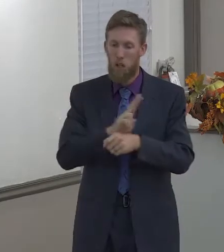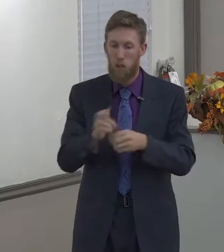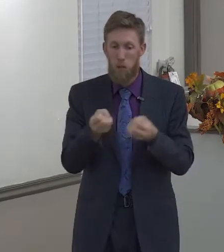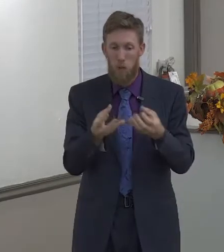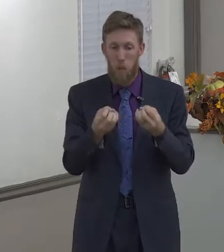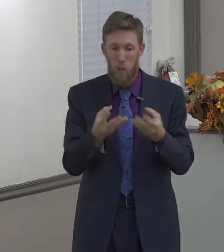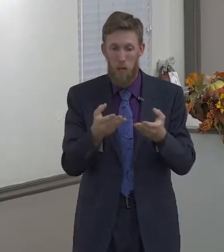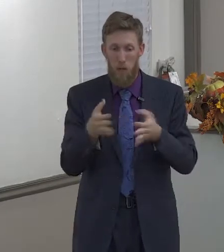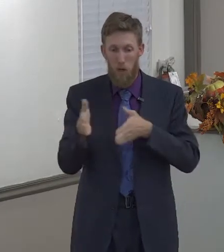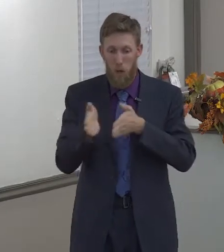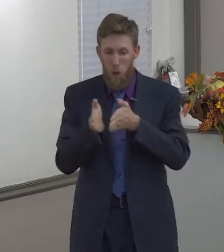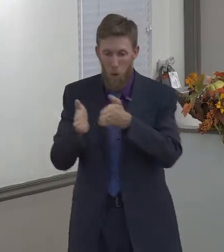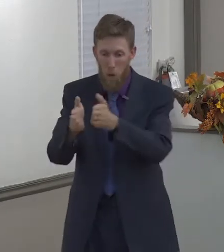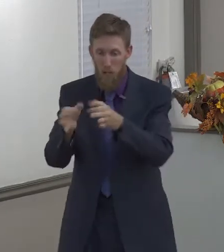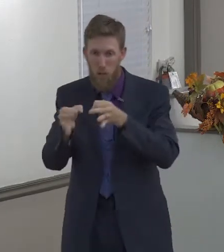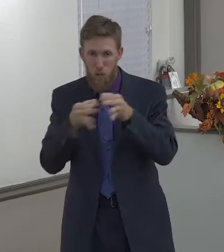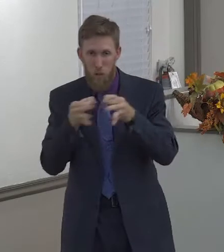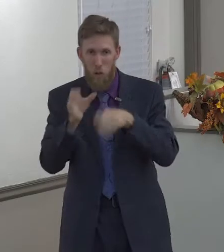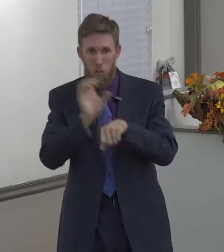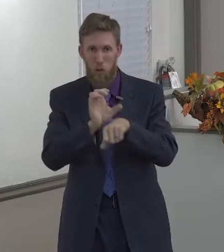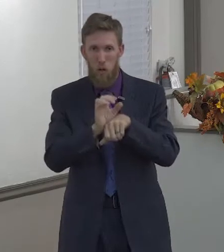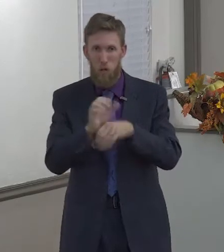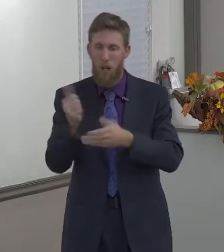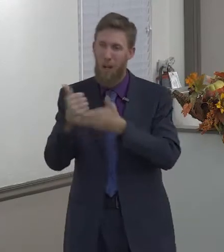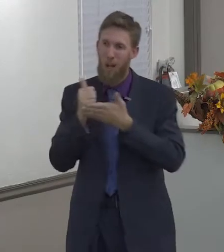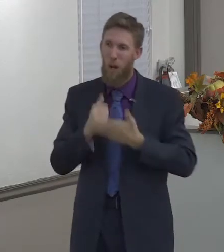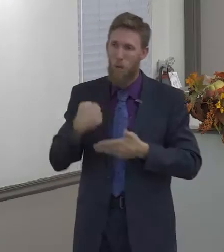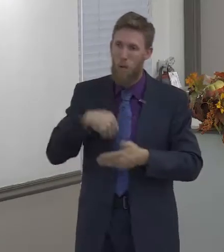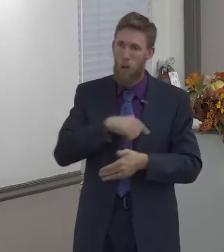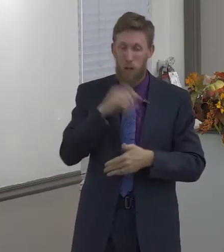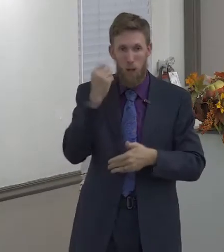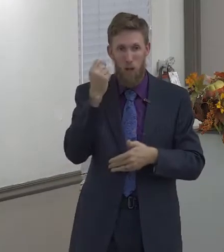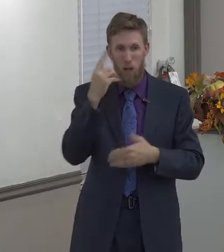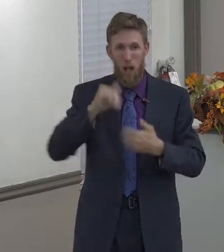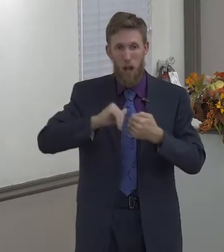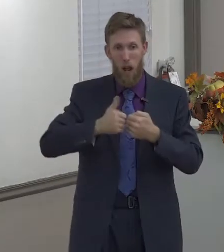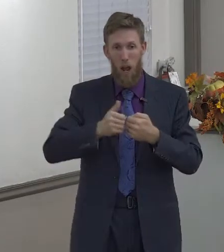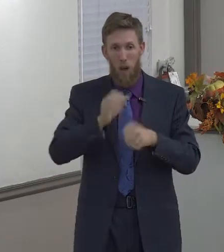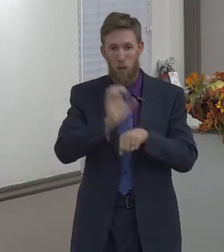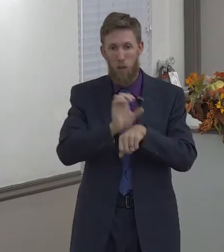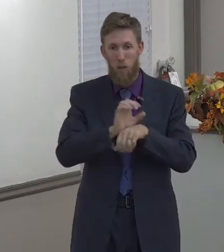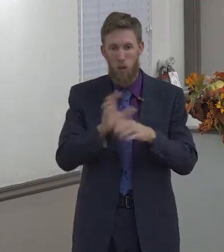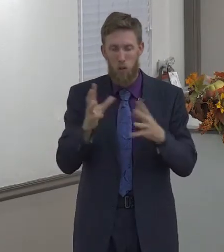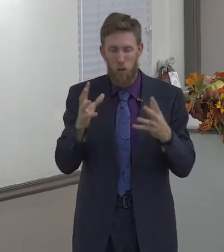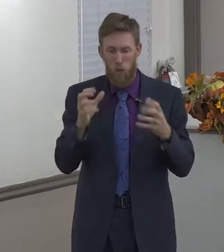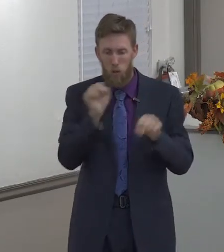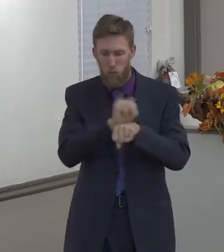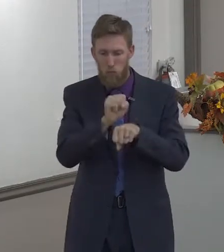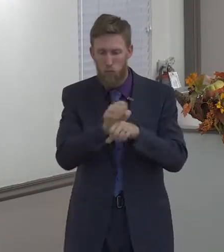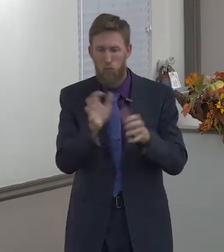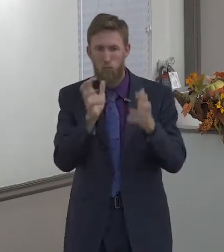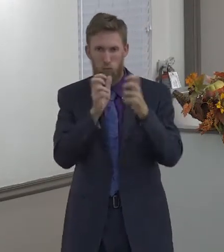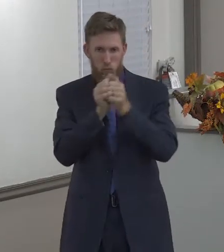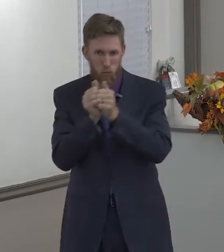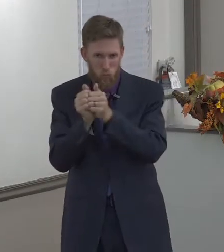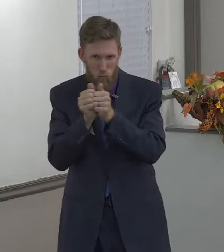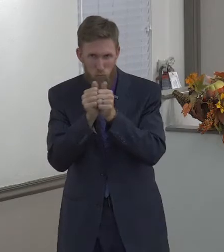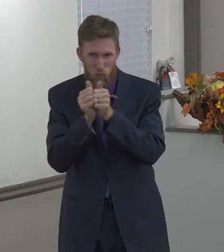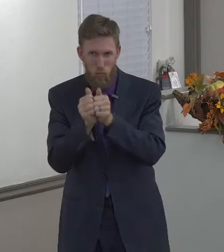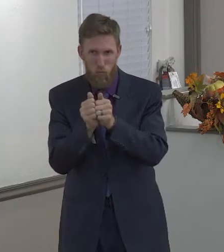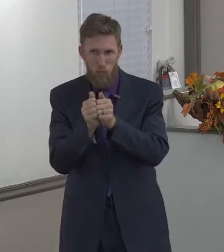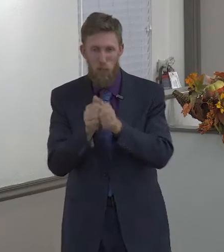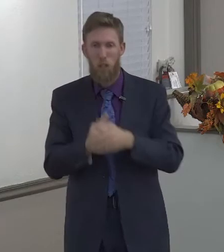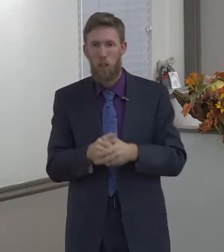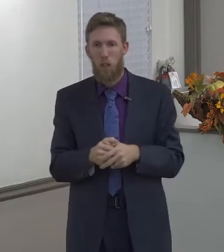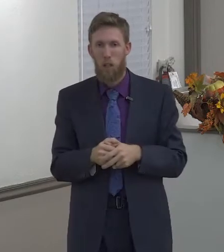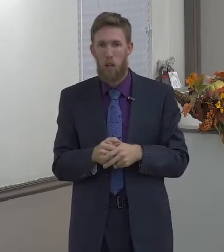church or different attitudes we should have. And so I wanted to look at the other ways that God defines or describes the church,